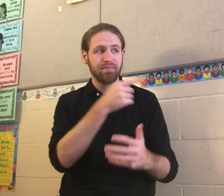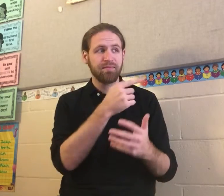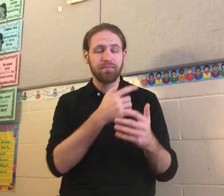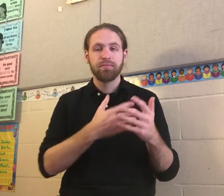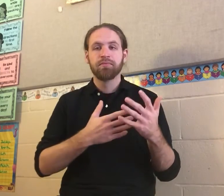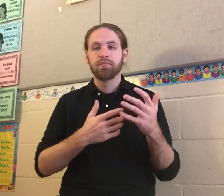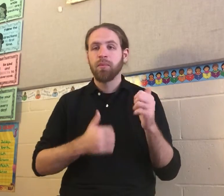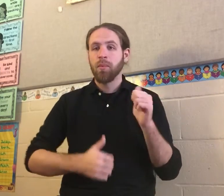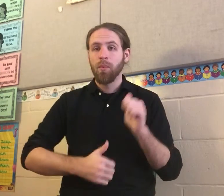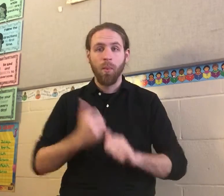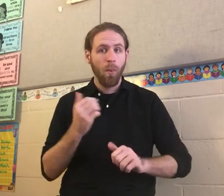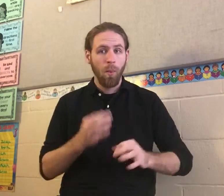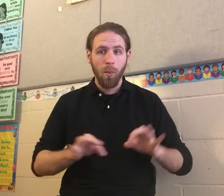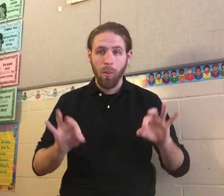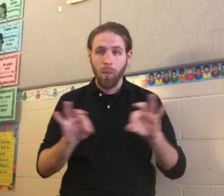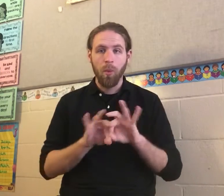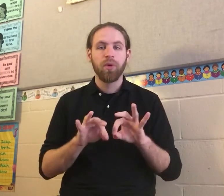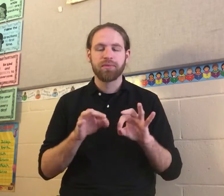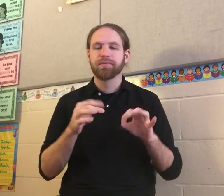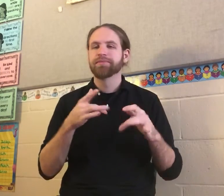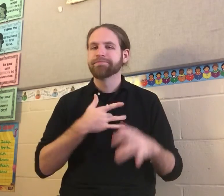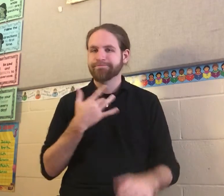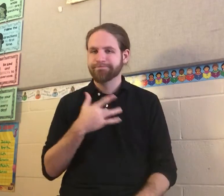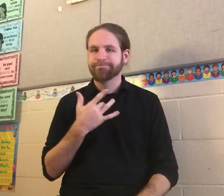Their most important sense organs.